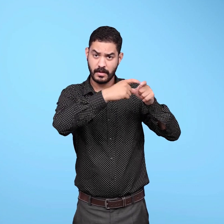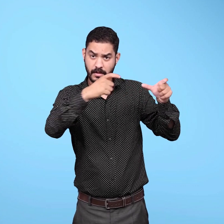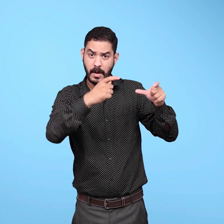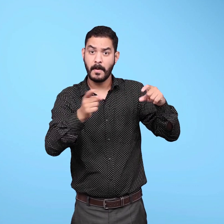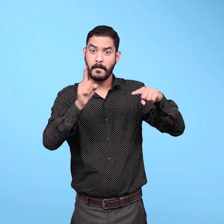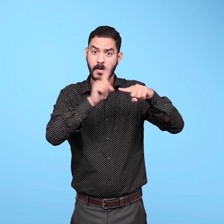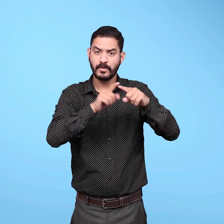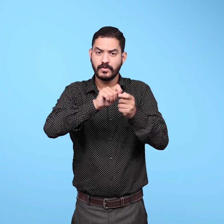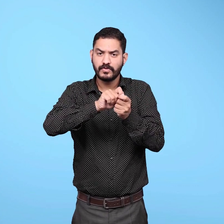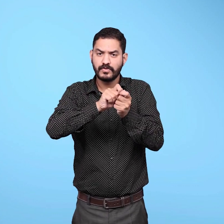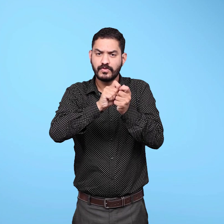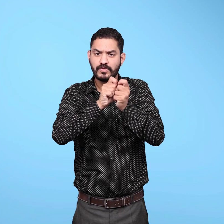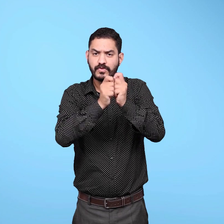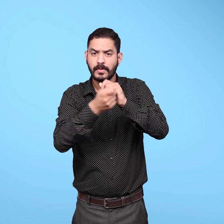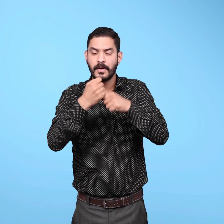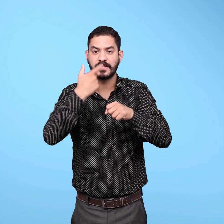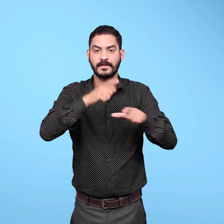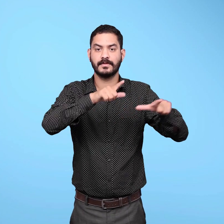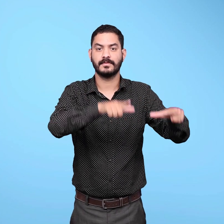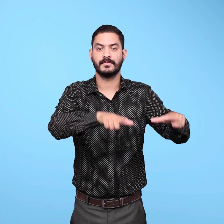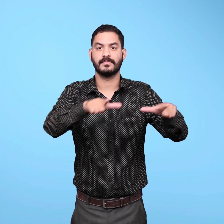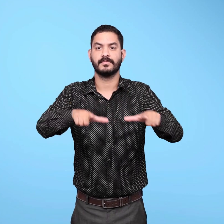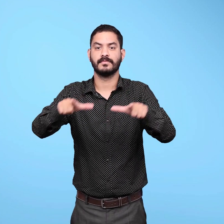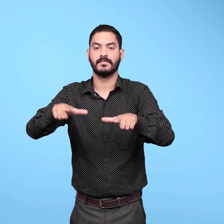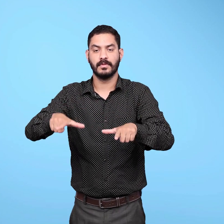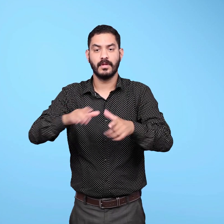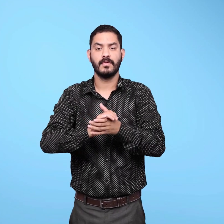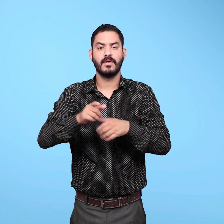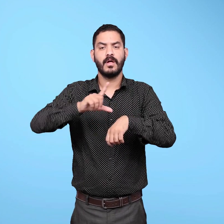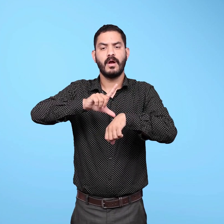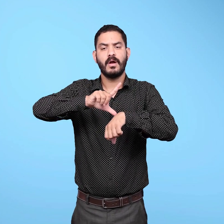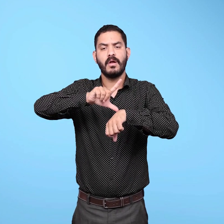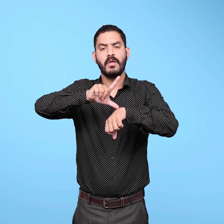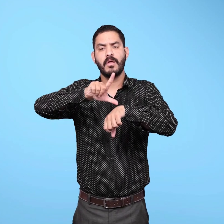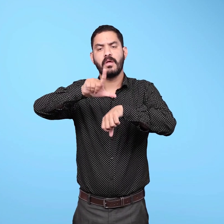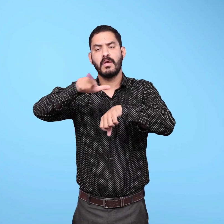He and later rulers built temples and palaces.